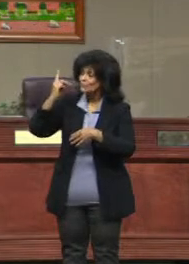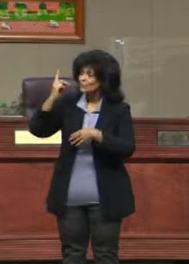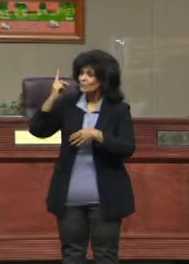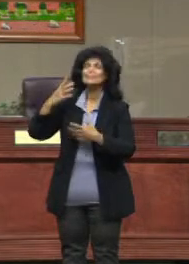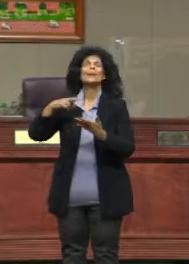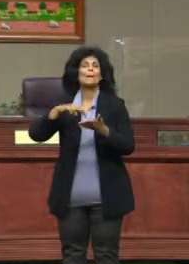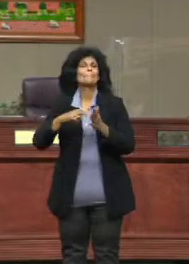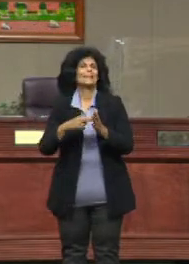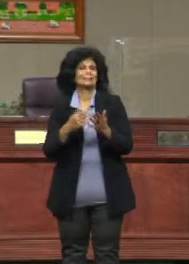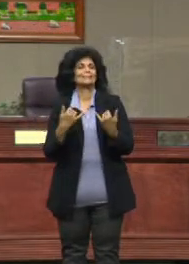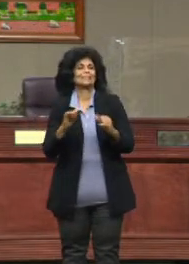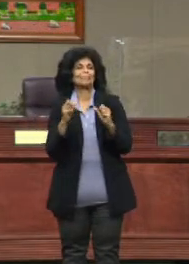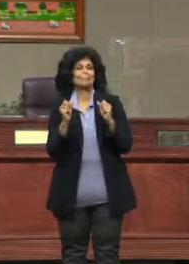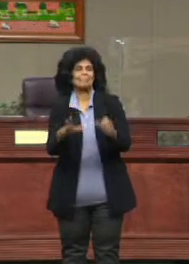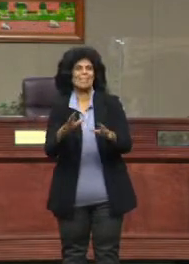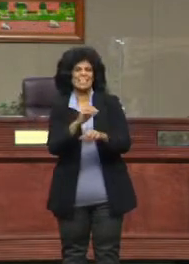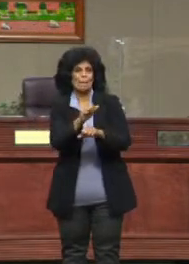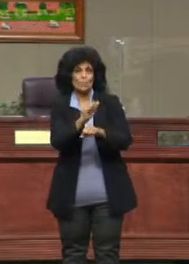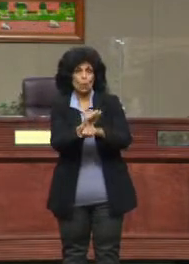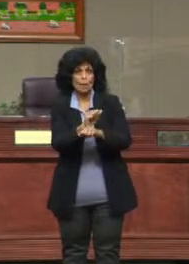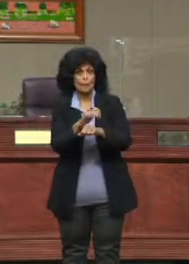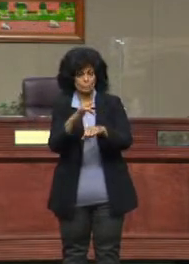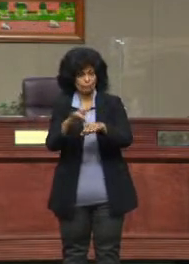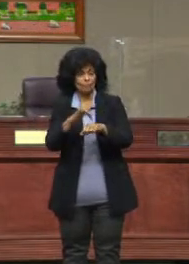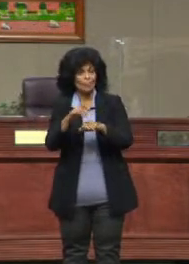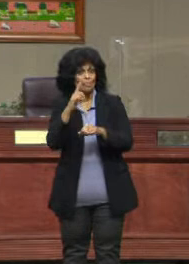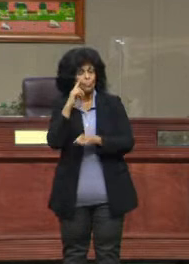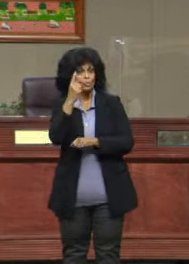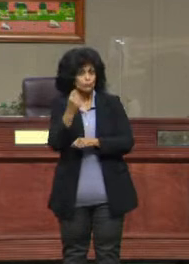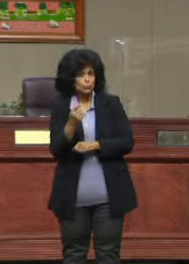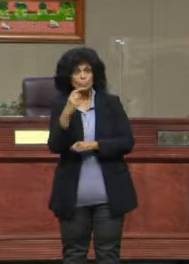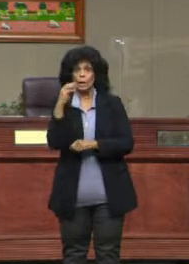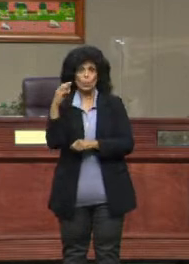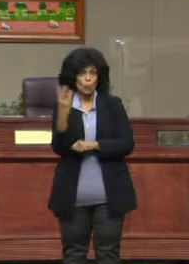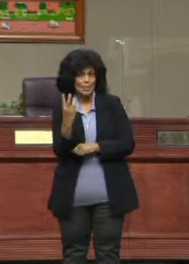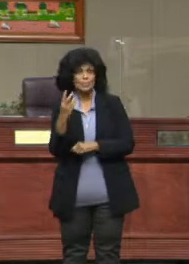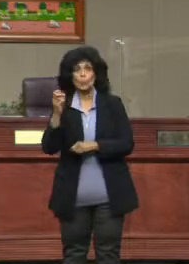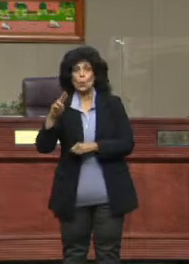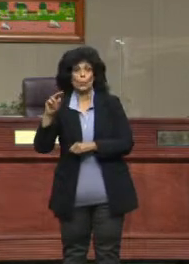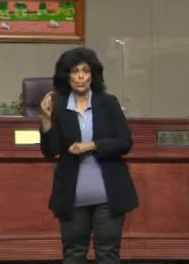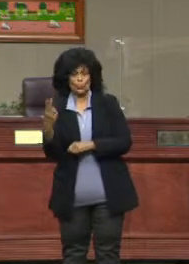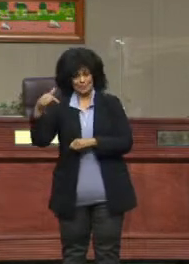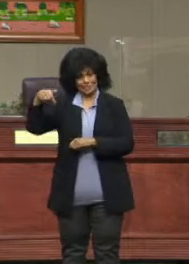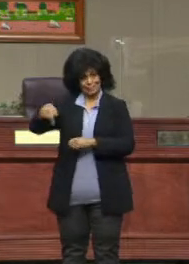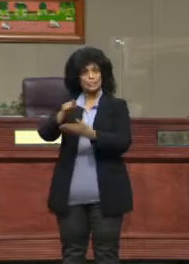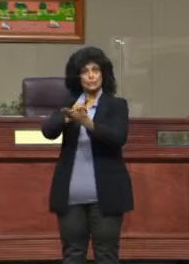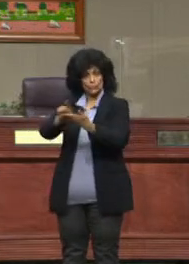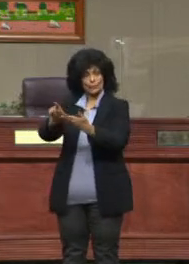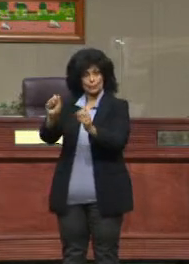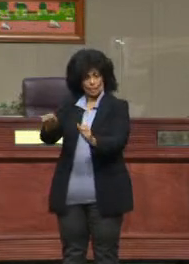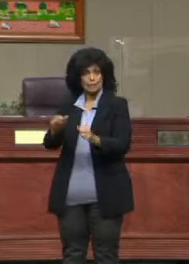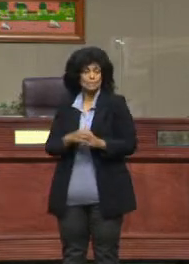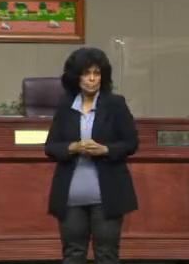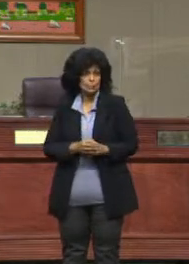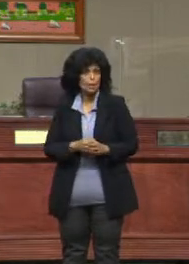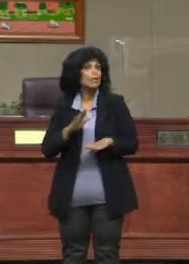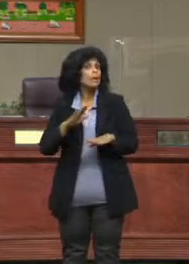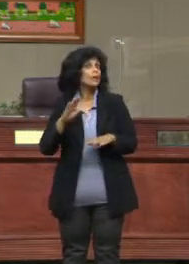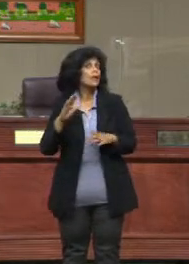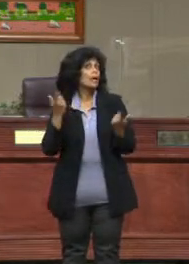of appointments available for Tuesday, Wednesday, or Thursday of this week. Remember that walk-ups will be